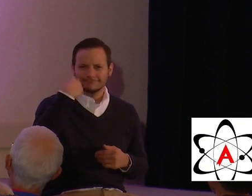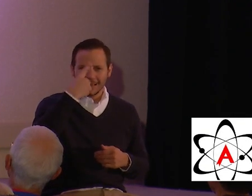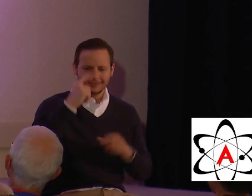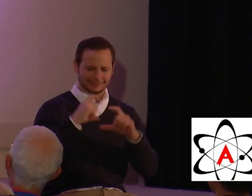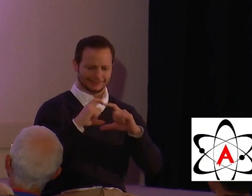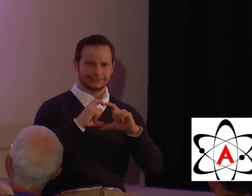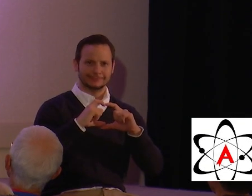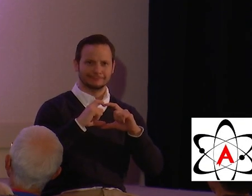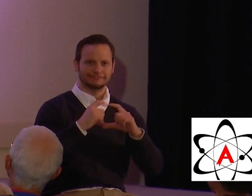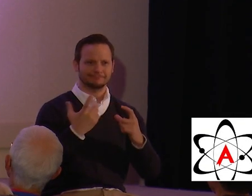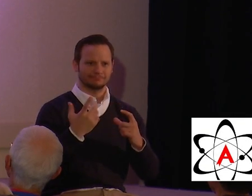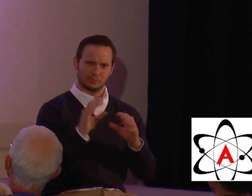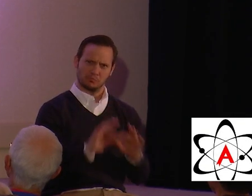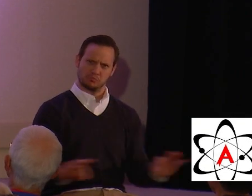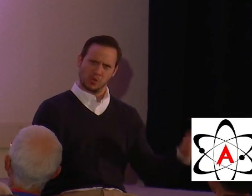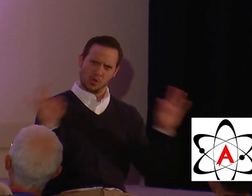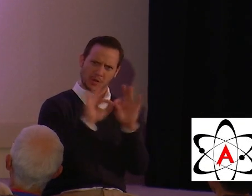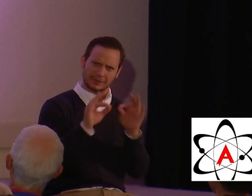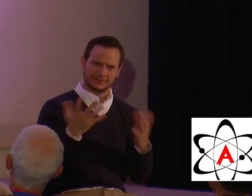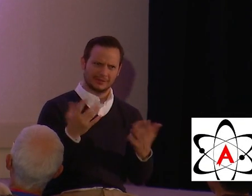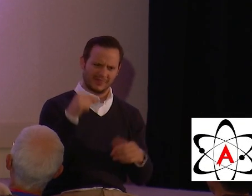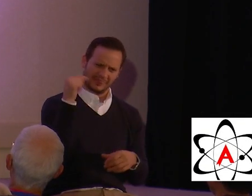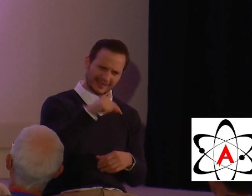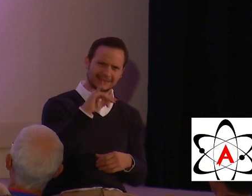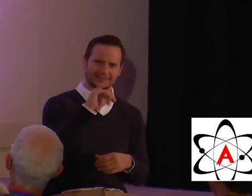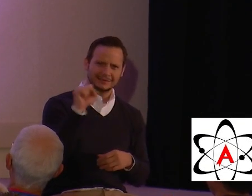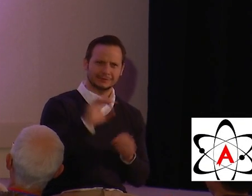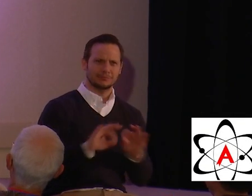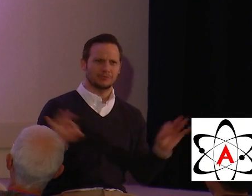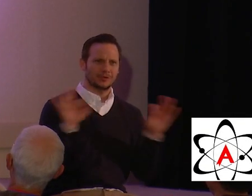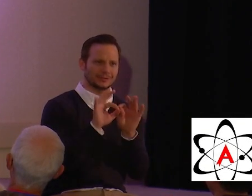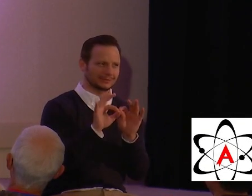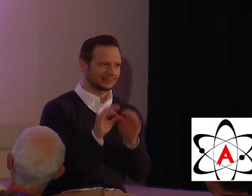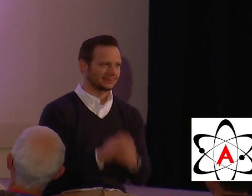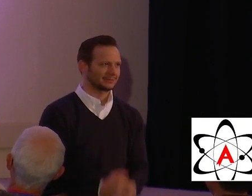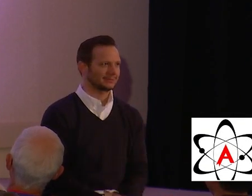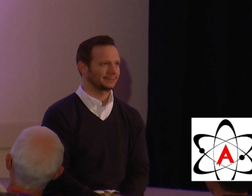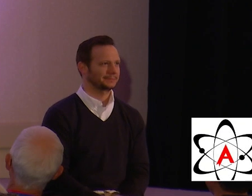This is important stuff. This is important stuff.